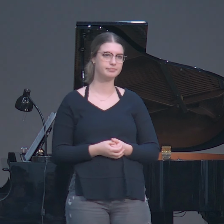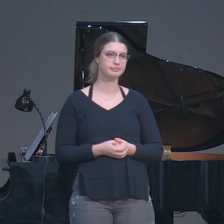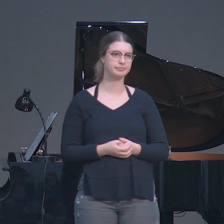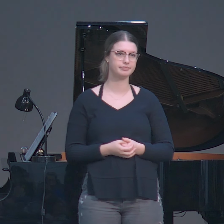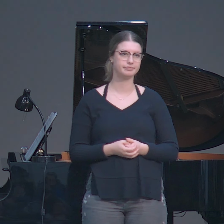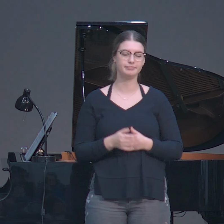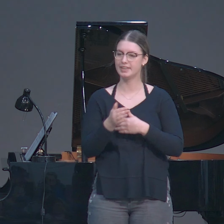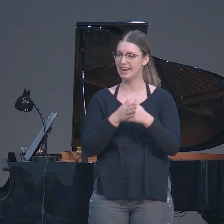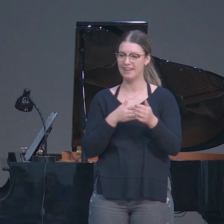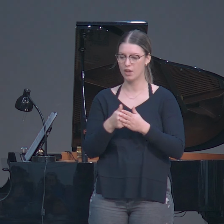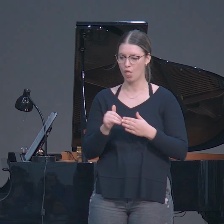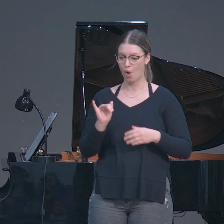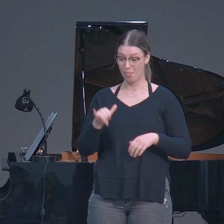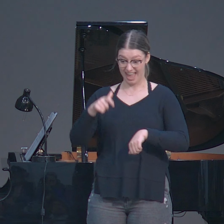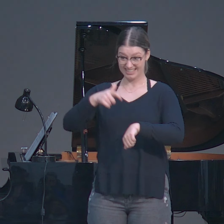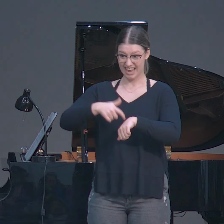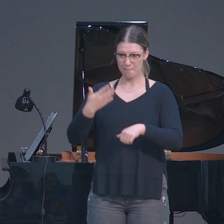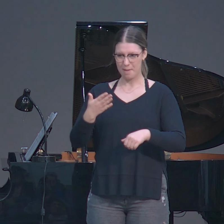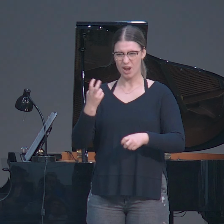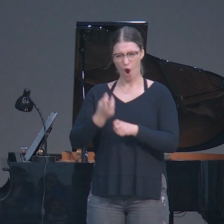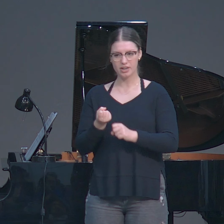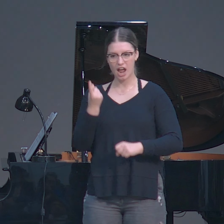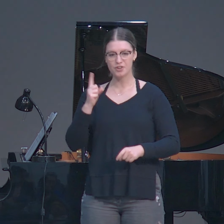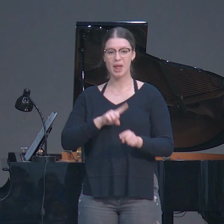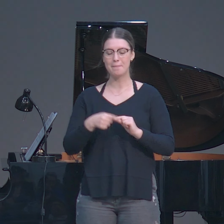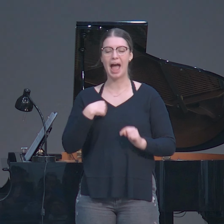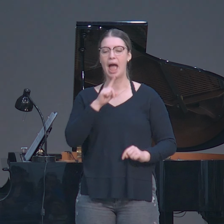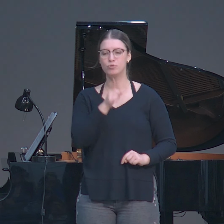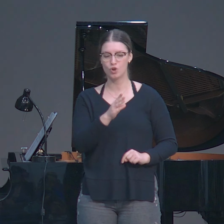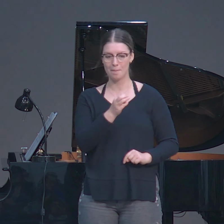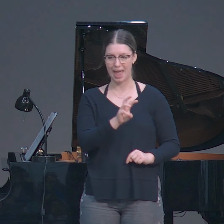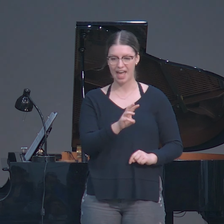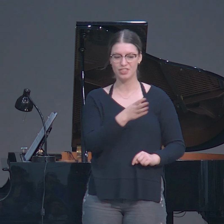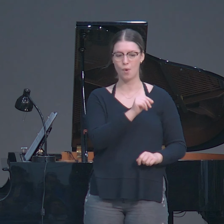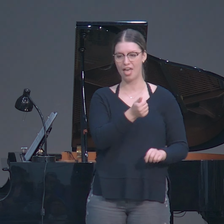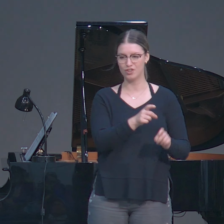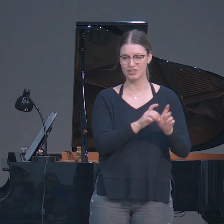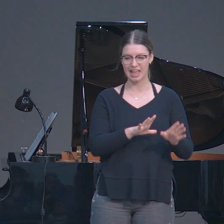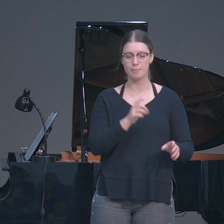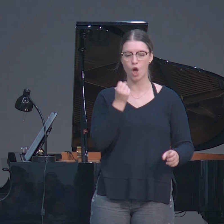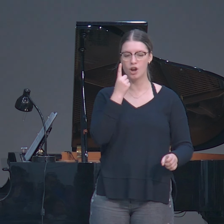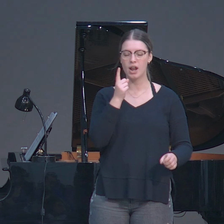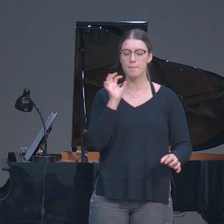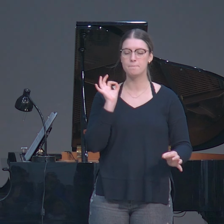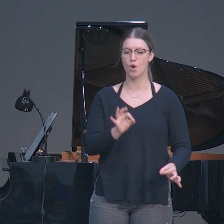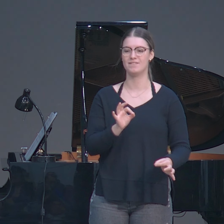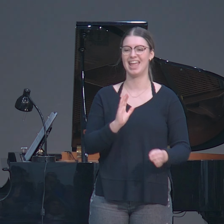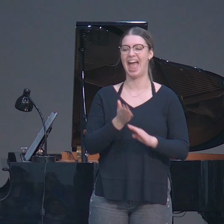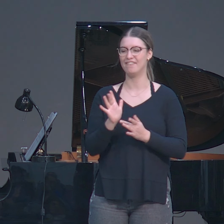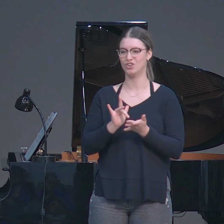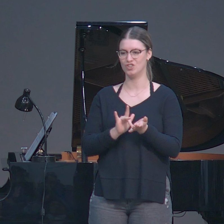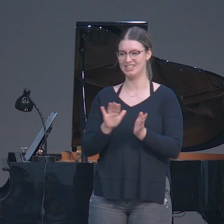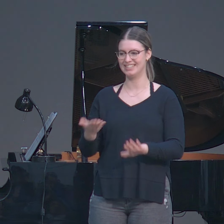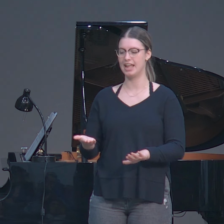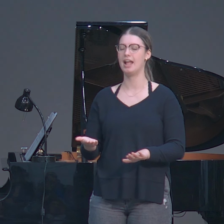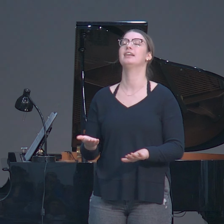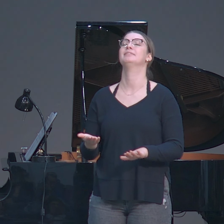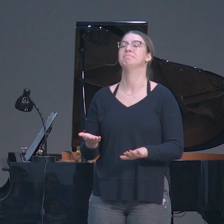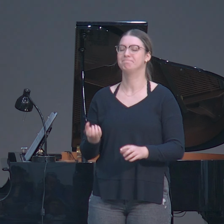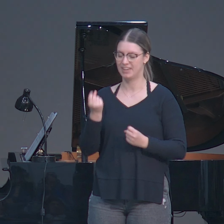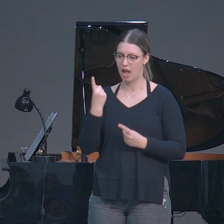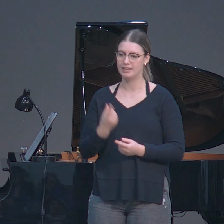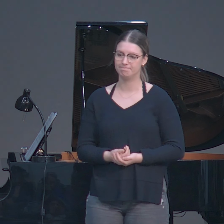So even though it was hard to understand in the moment, I'm sure that Matthew and the other disciples understood it perfectly after Jesus' death.